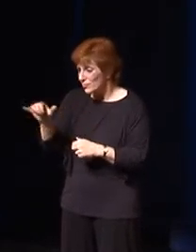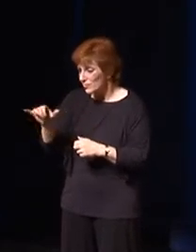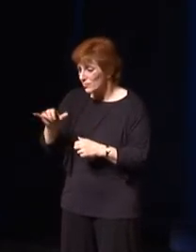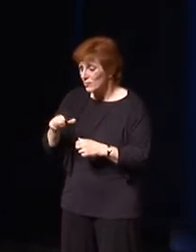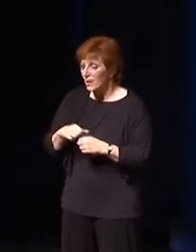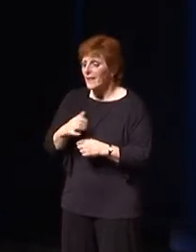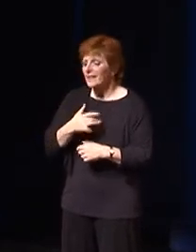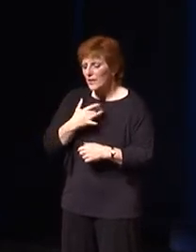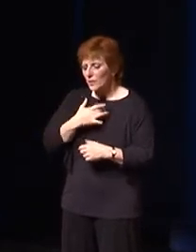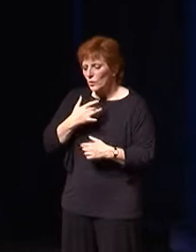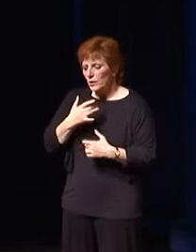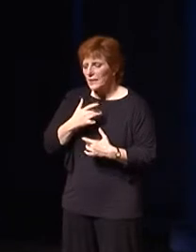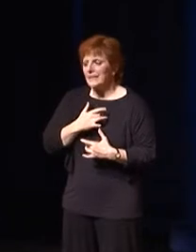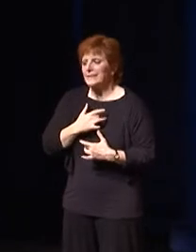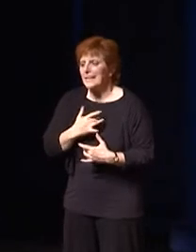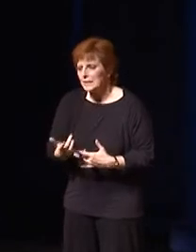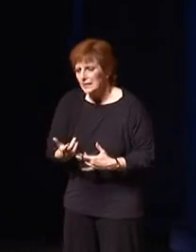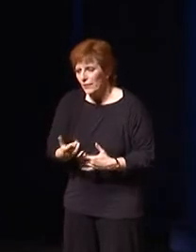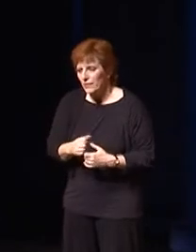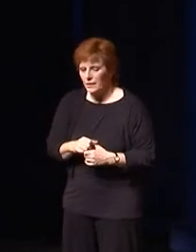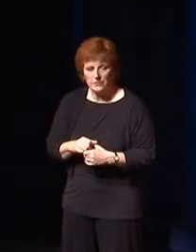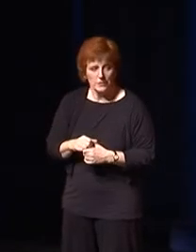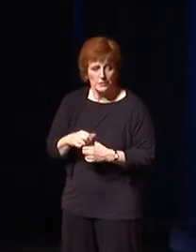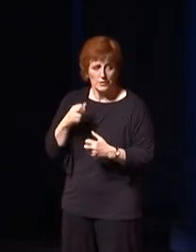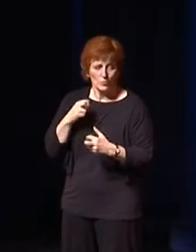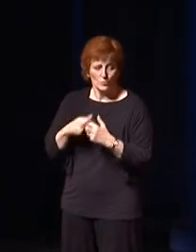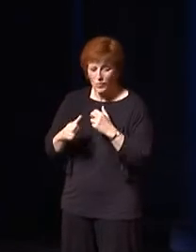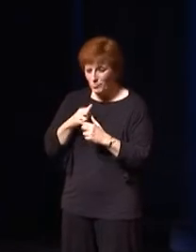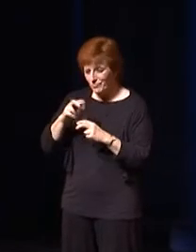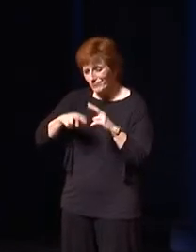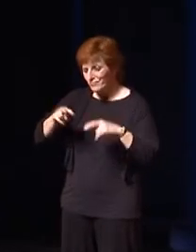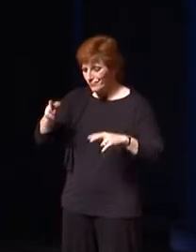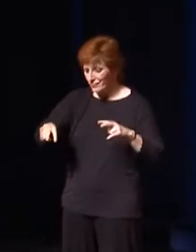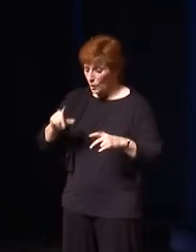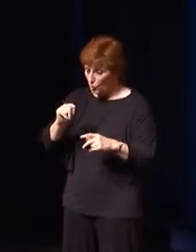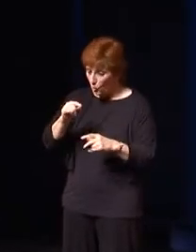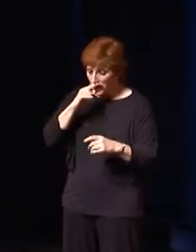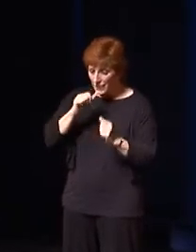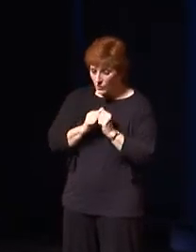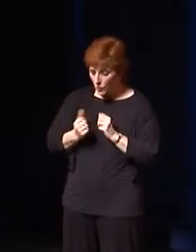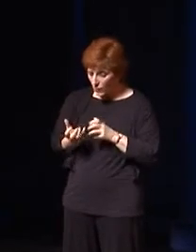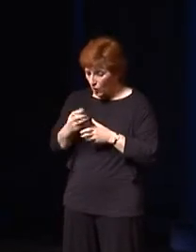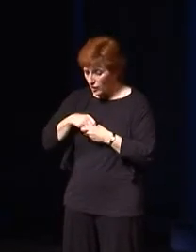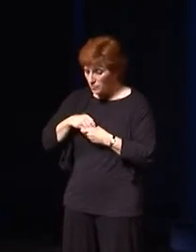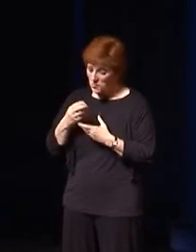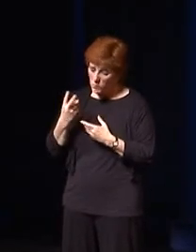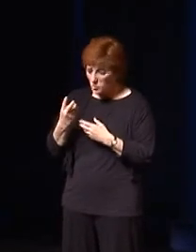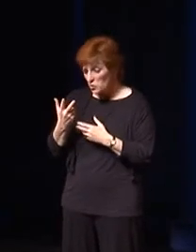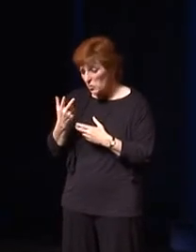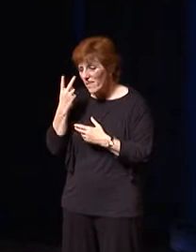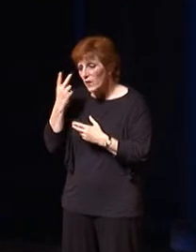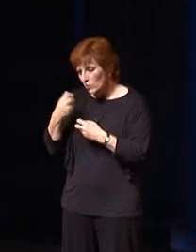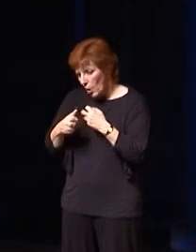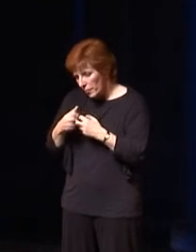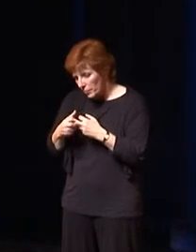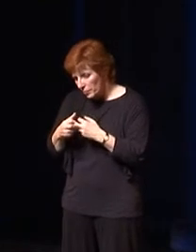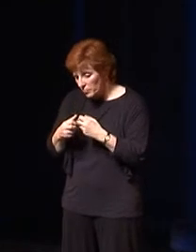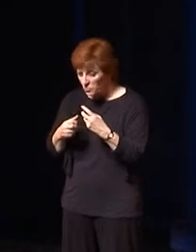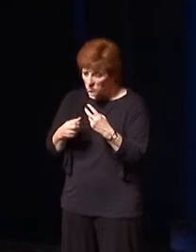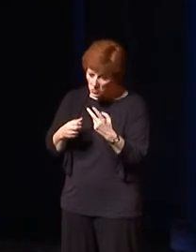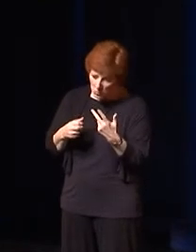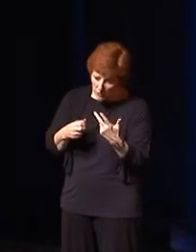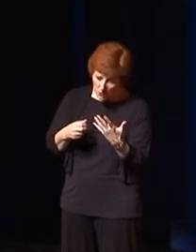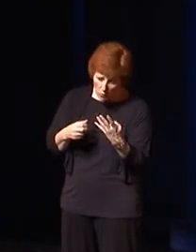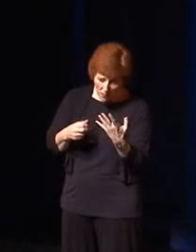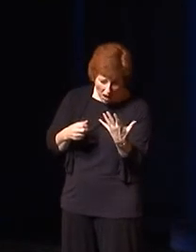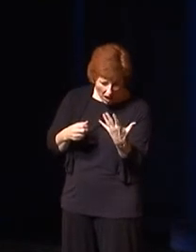these sensory sensitivities. And the problem is they're very variable. If you take 20 kids with autism, maybe two or three have the visual problem.